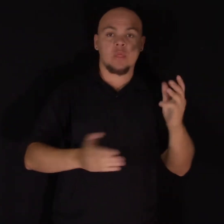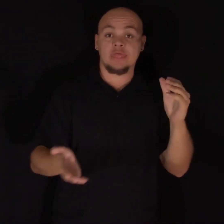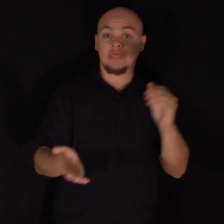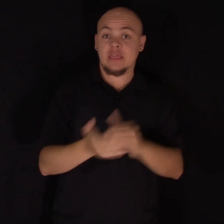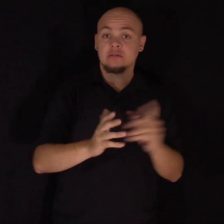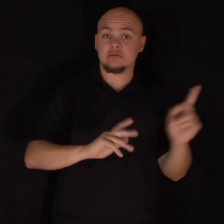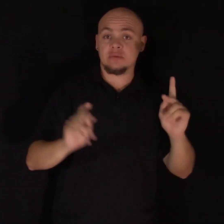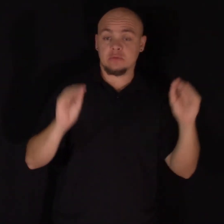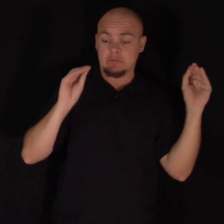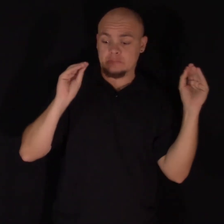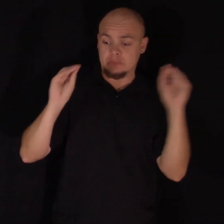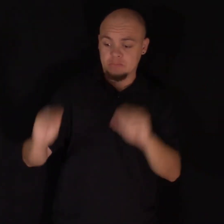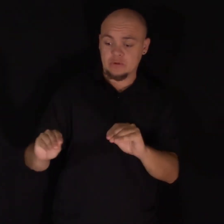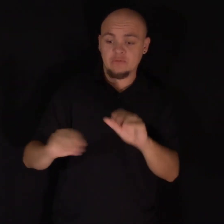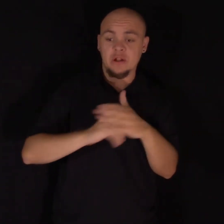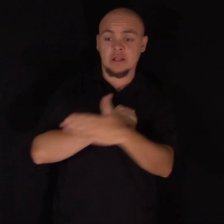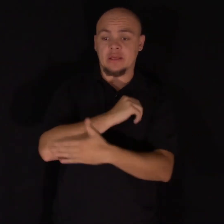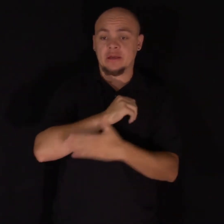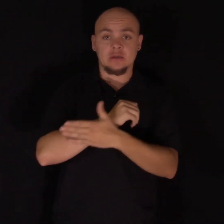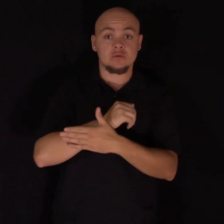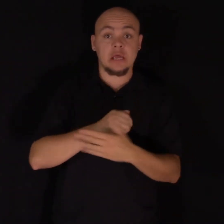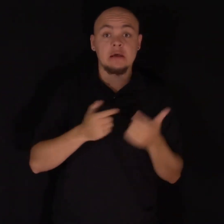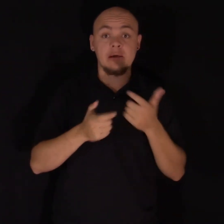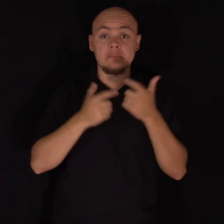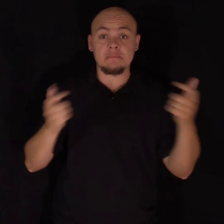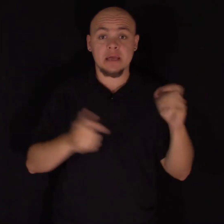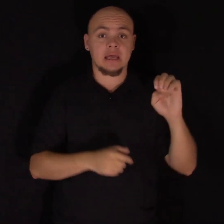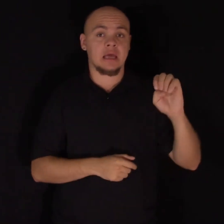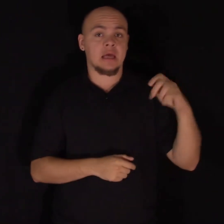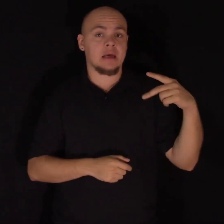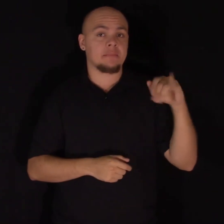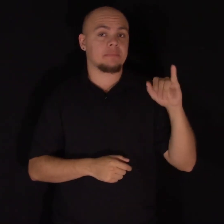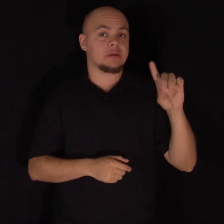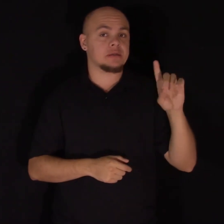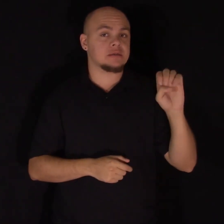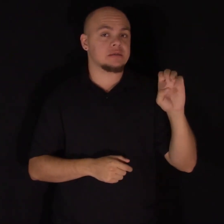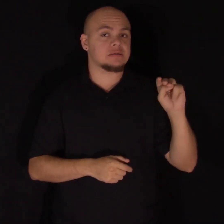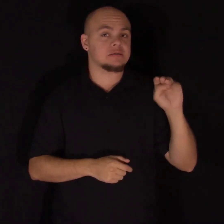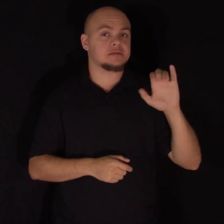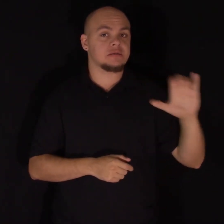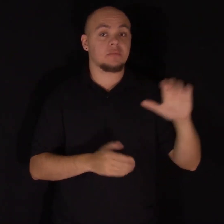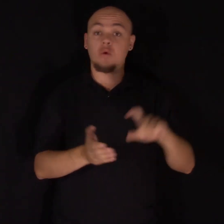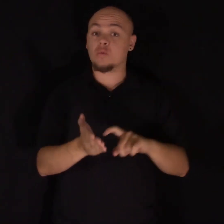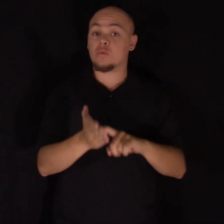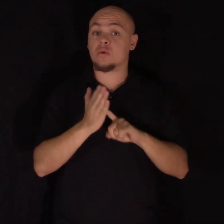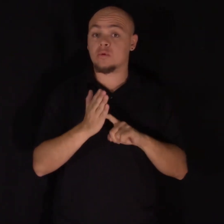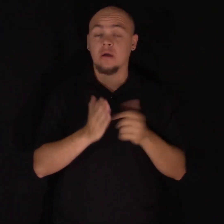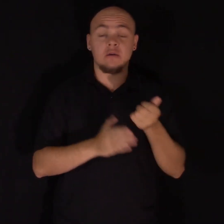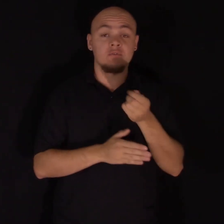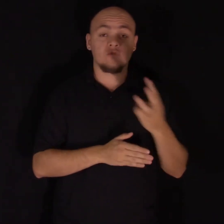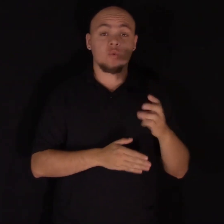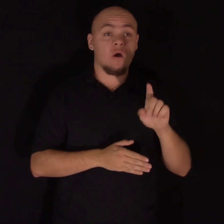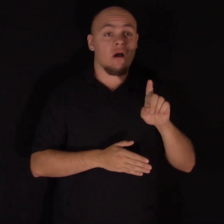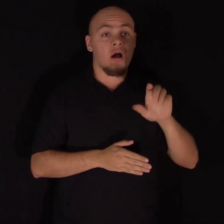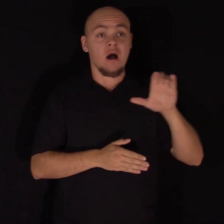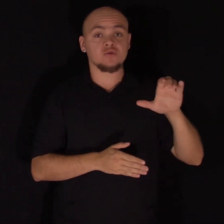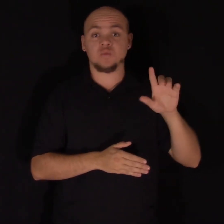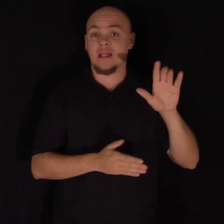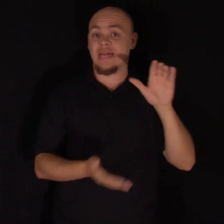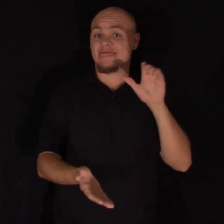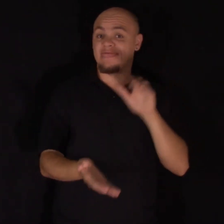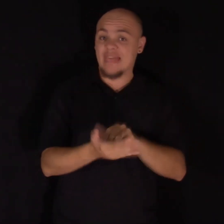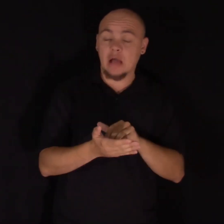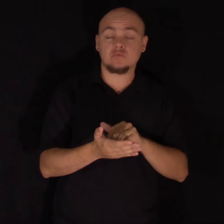these countries. And a large epidemic would require us to have hundreds of thousands of workers.